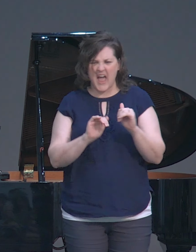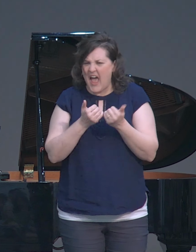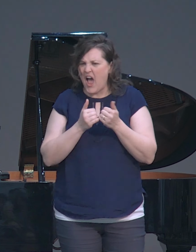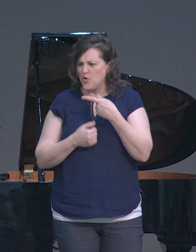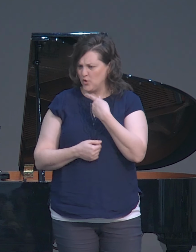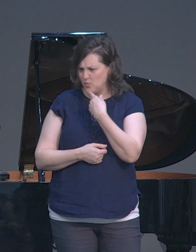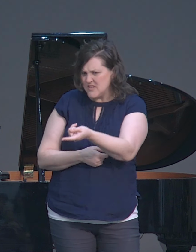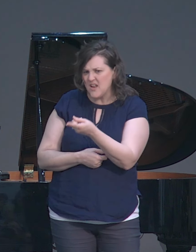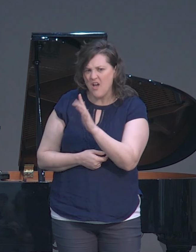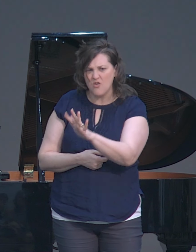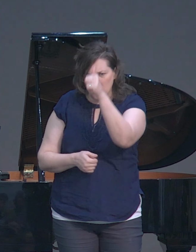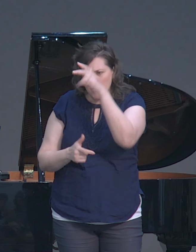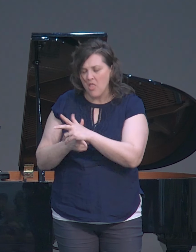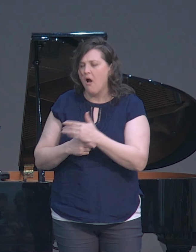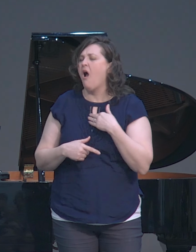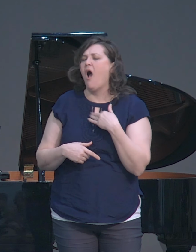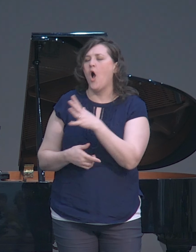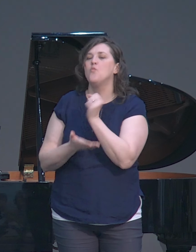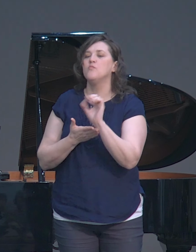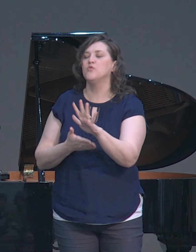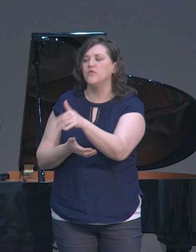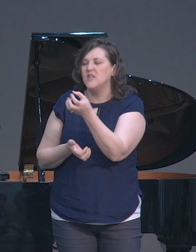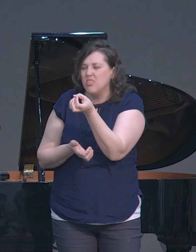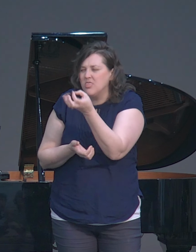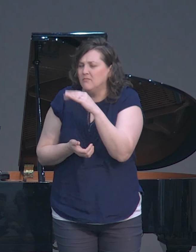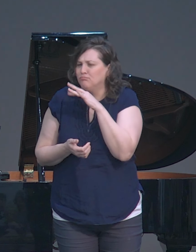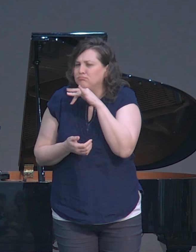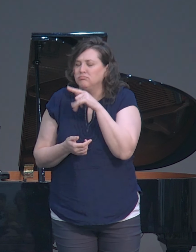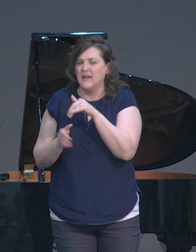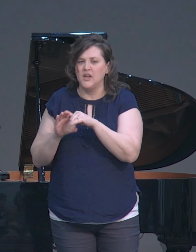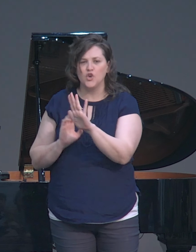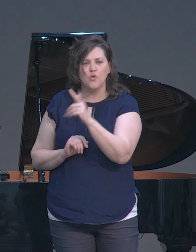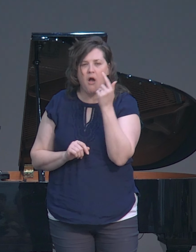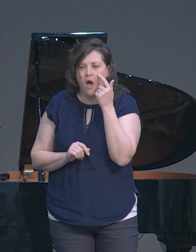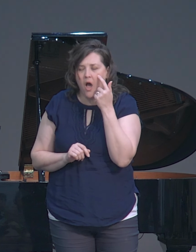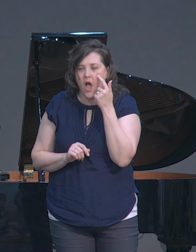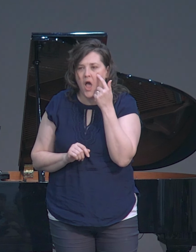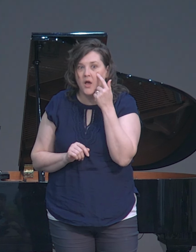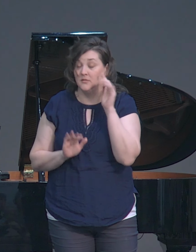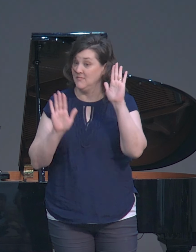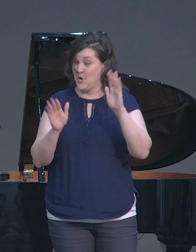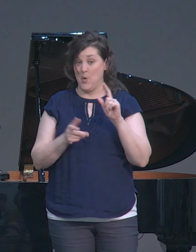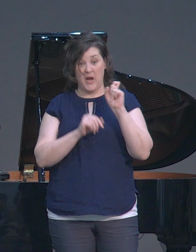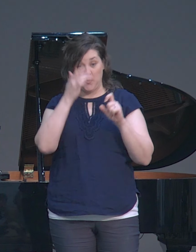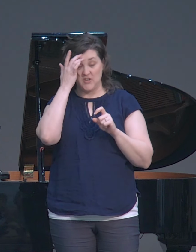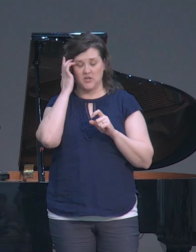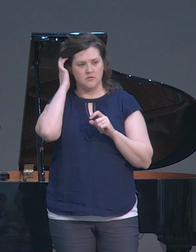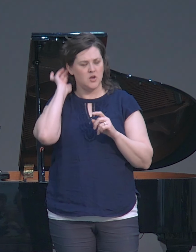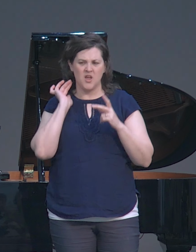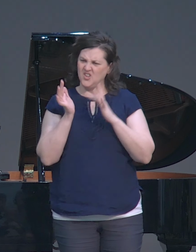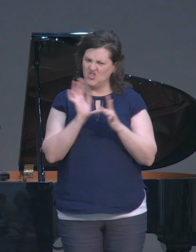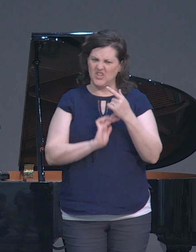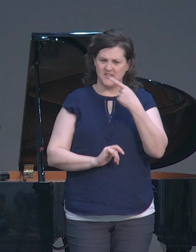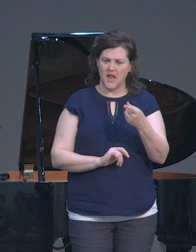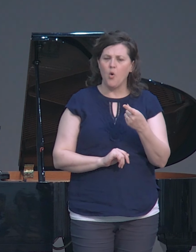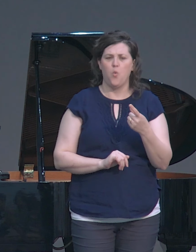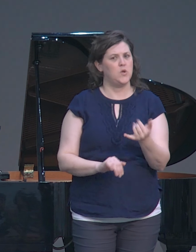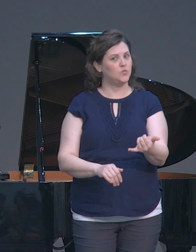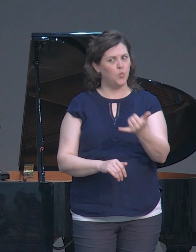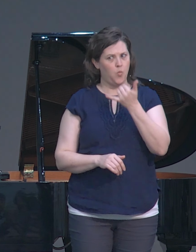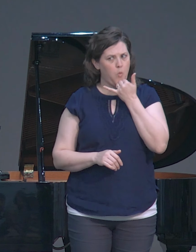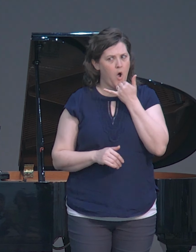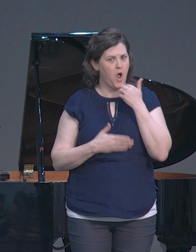brother, let me take the speck out of your eye? It's a great question. Is Jesus saying that it's wrong